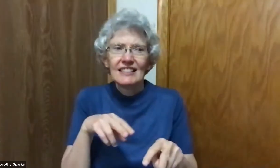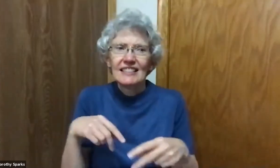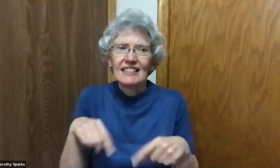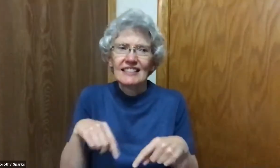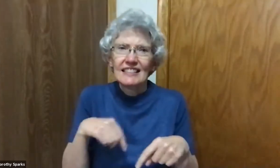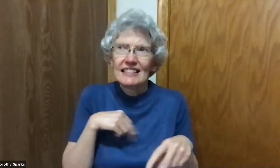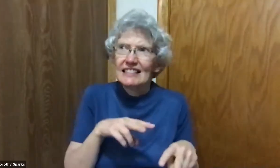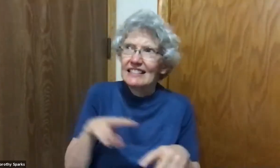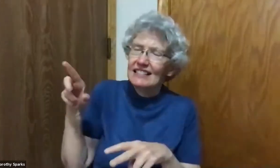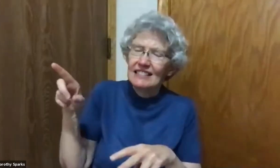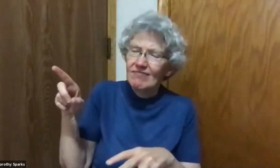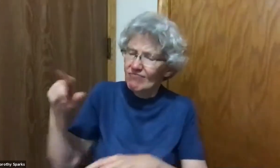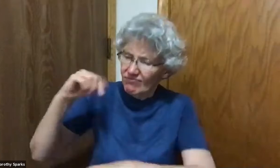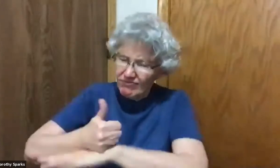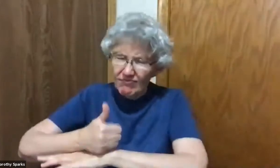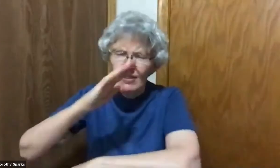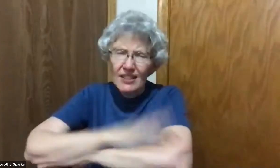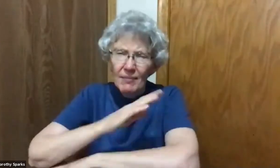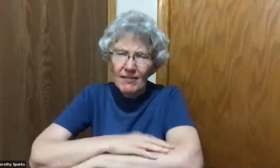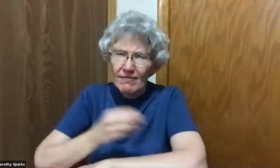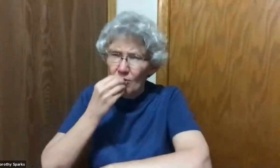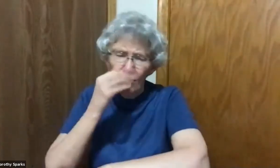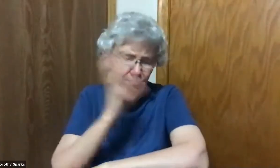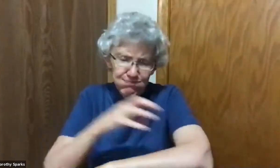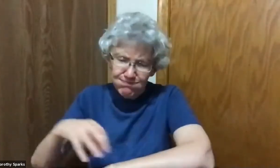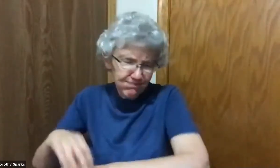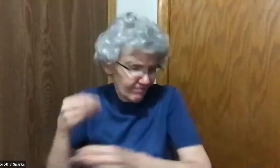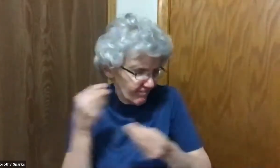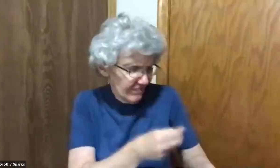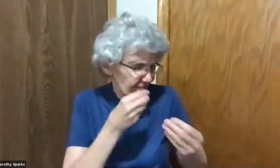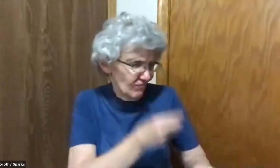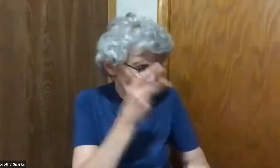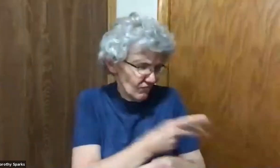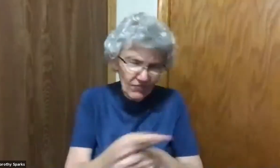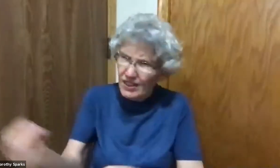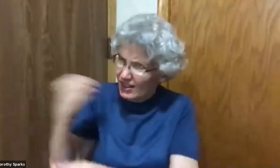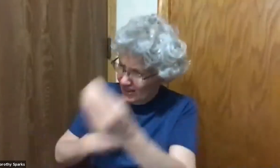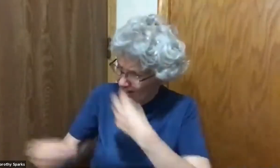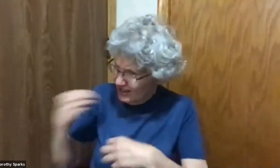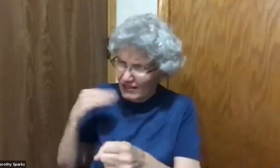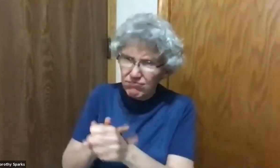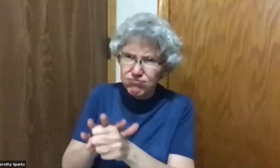You prepare a table before me in the presence of my fear.